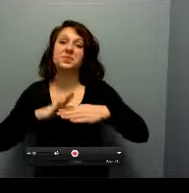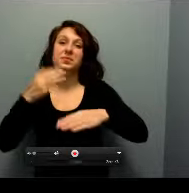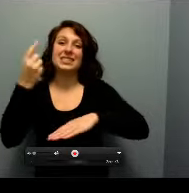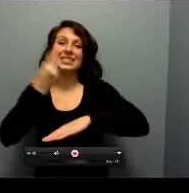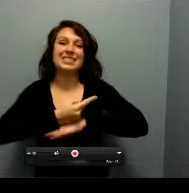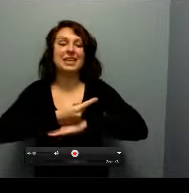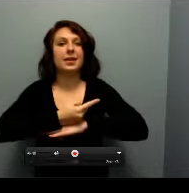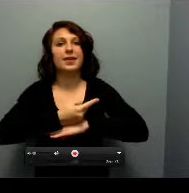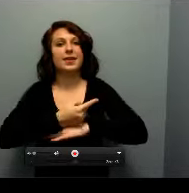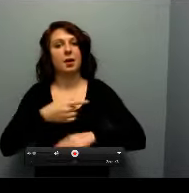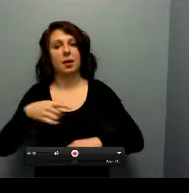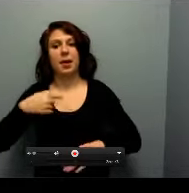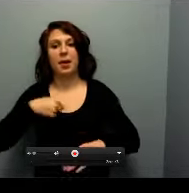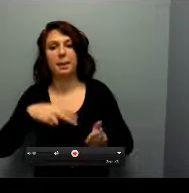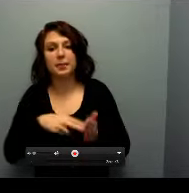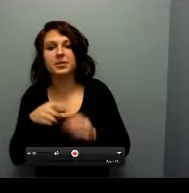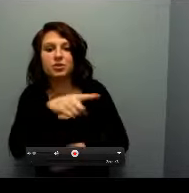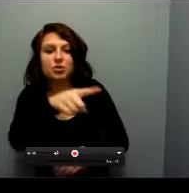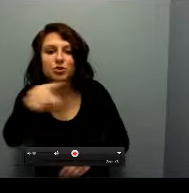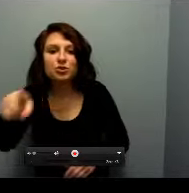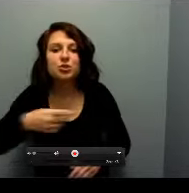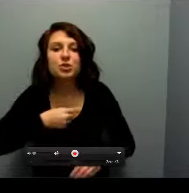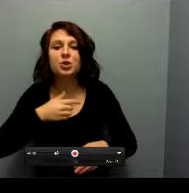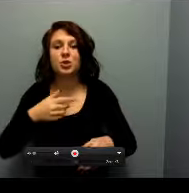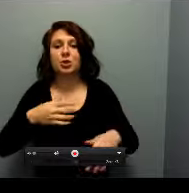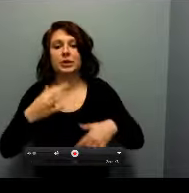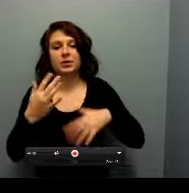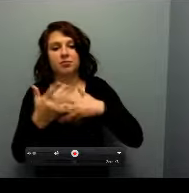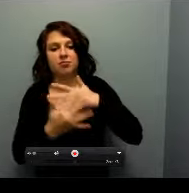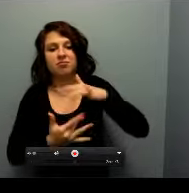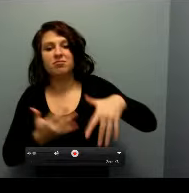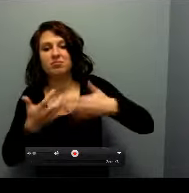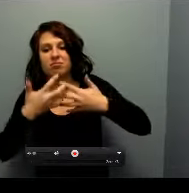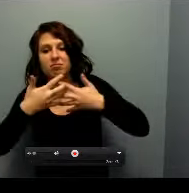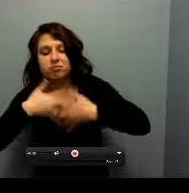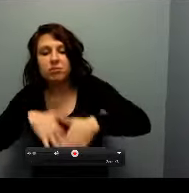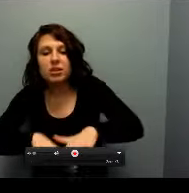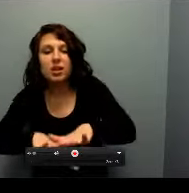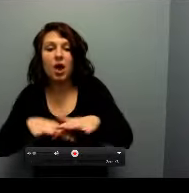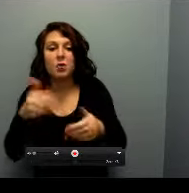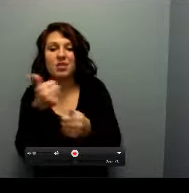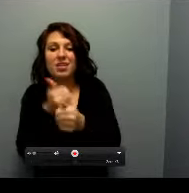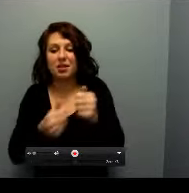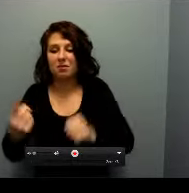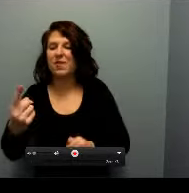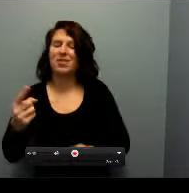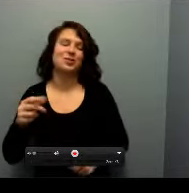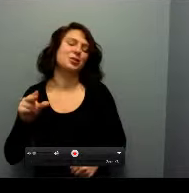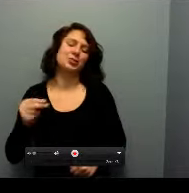that in consideration when you have an employee that's having some issues.